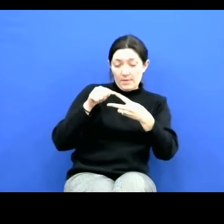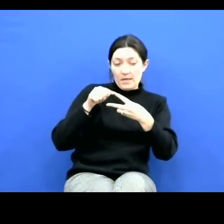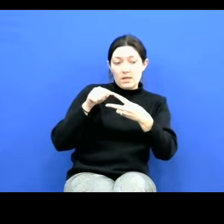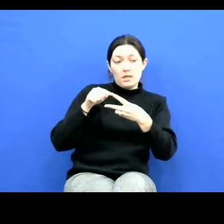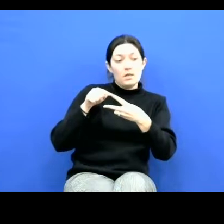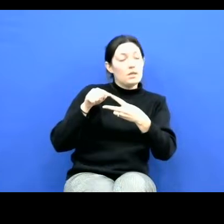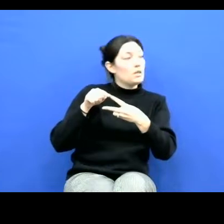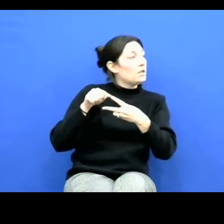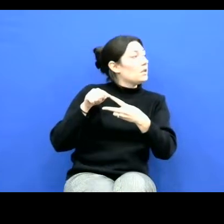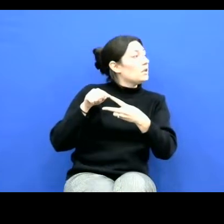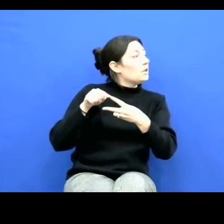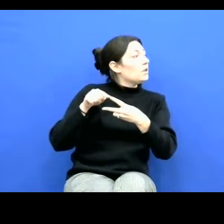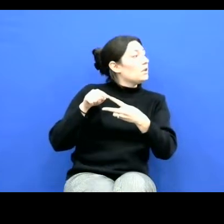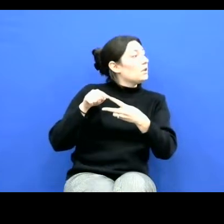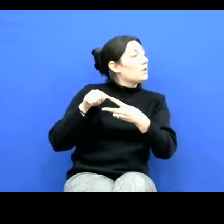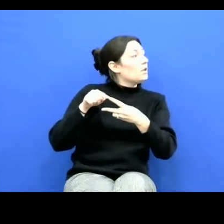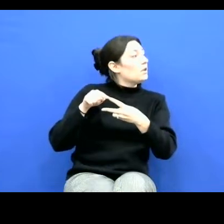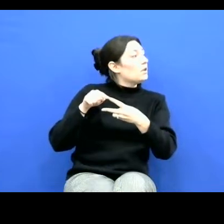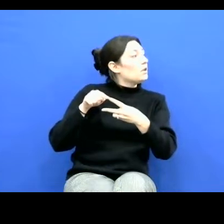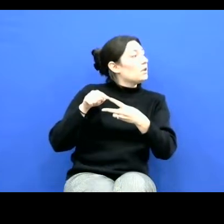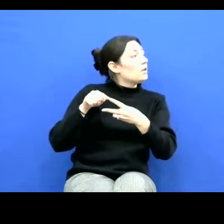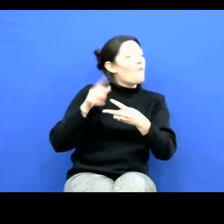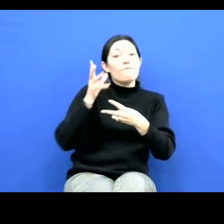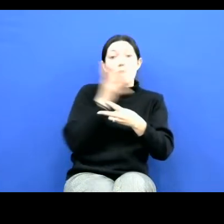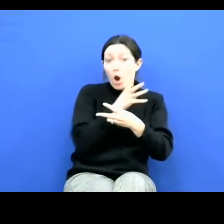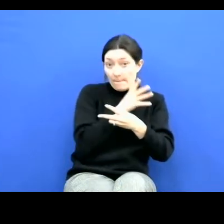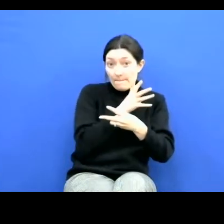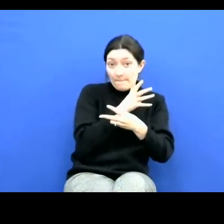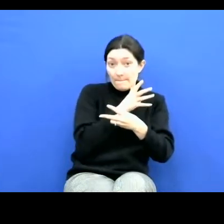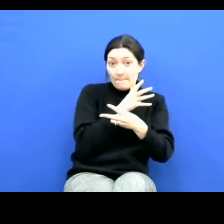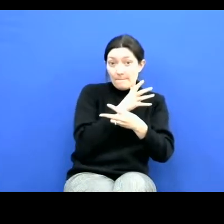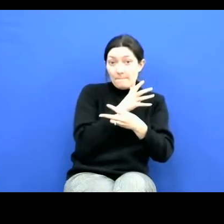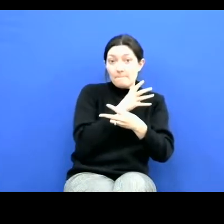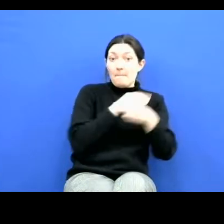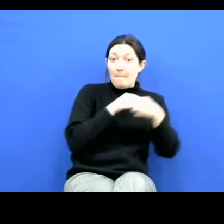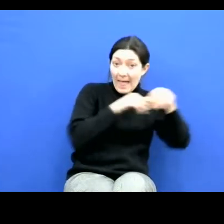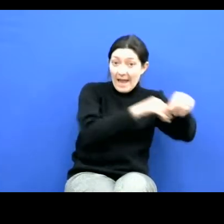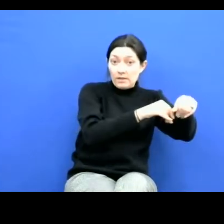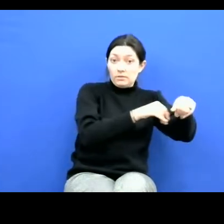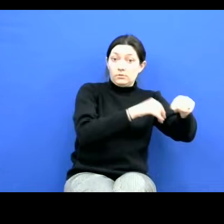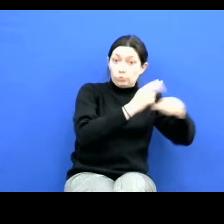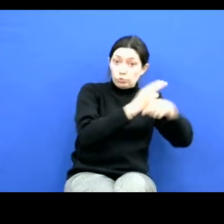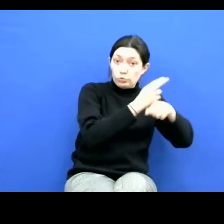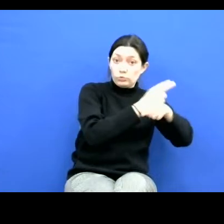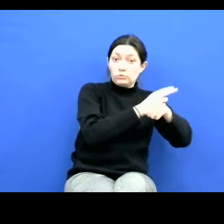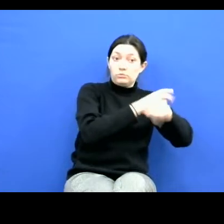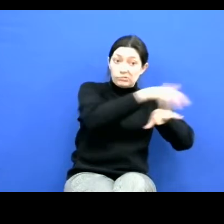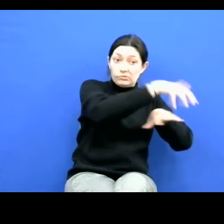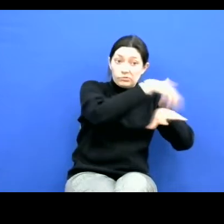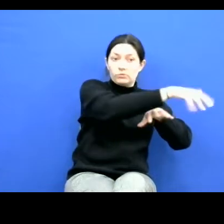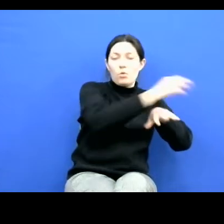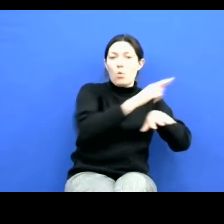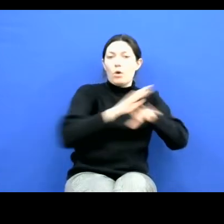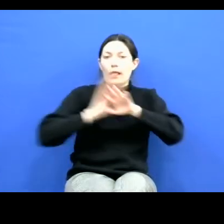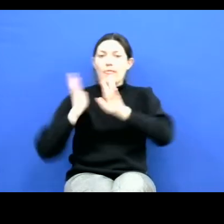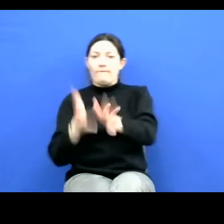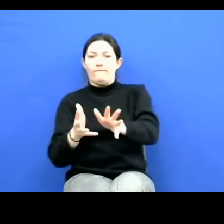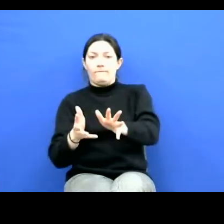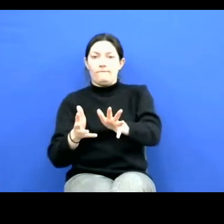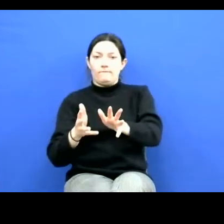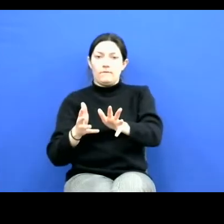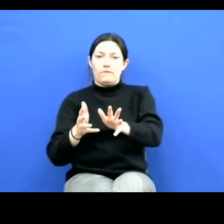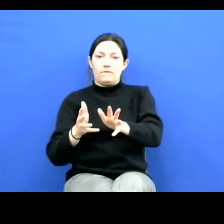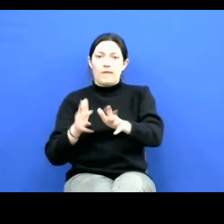farming, so agriculture, or nothing, right? It could sit